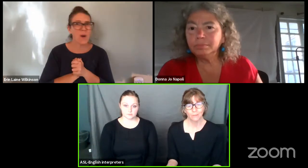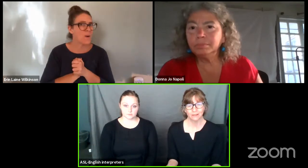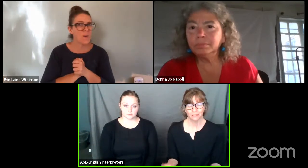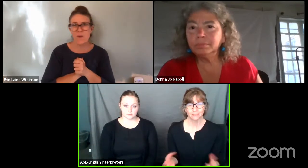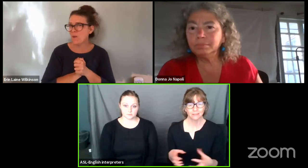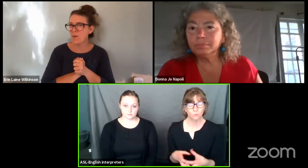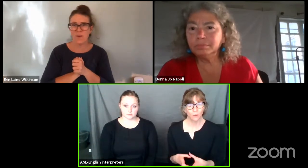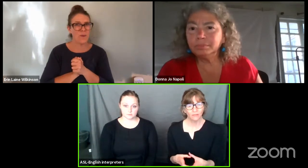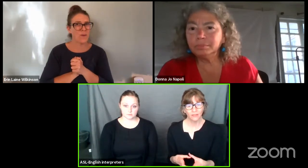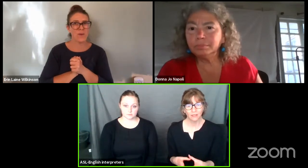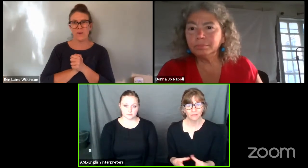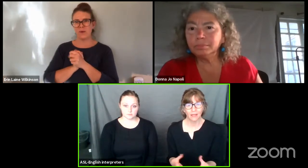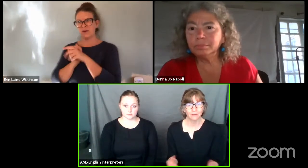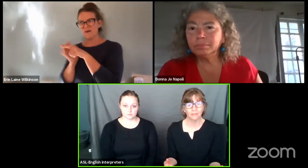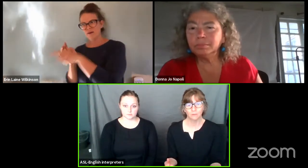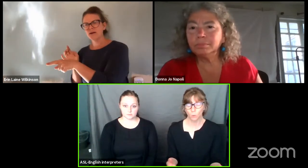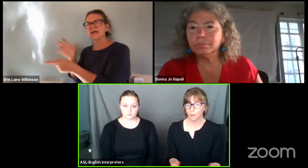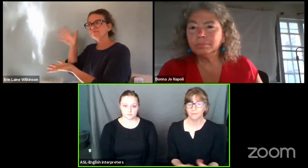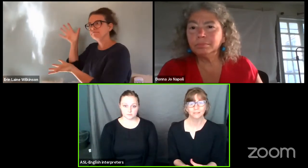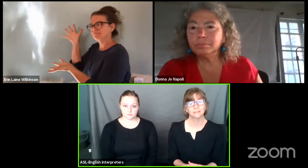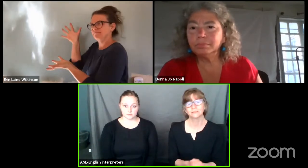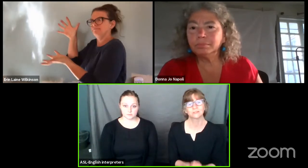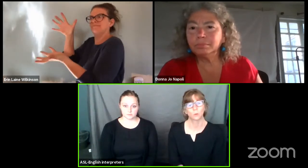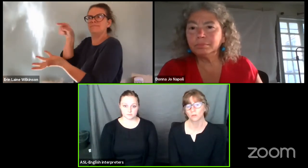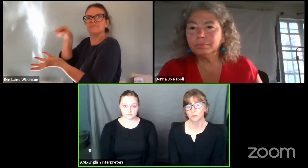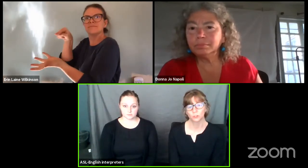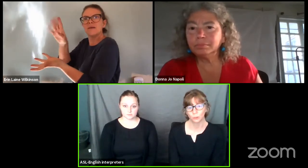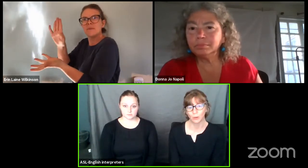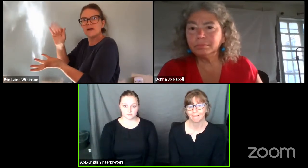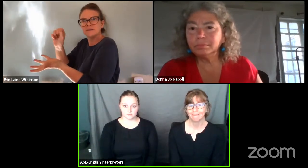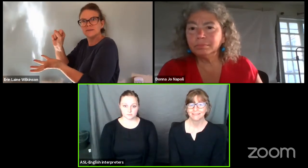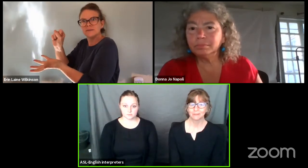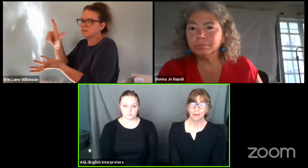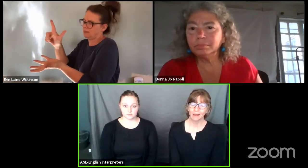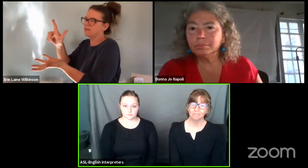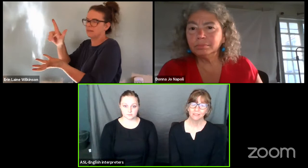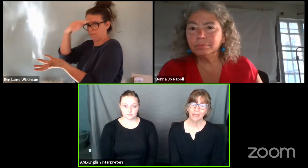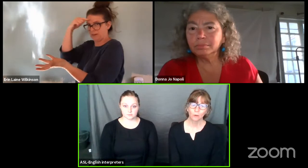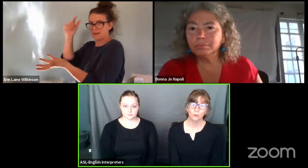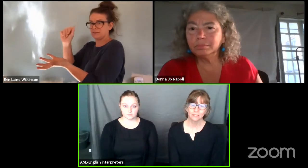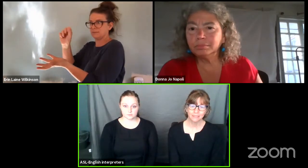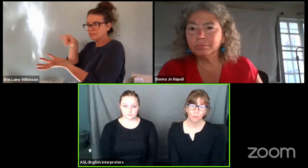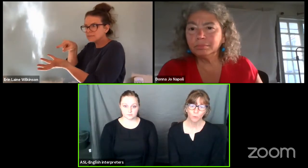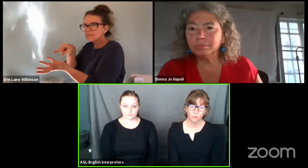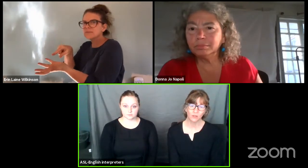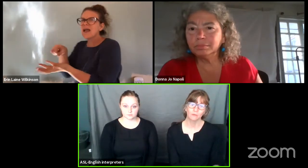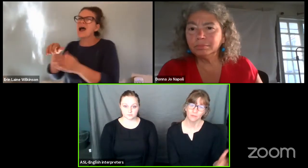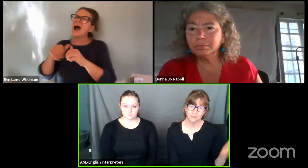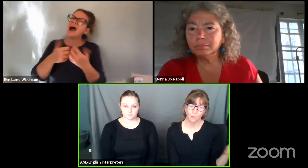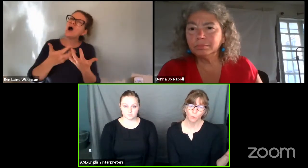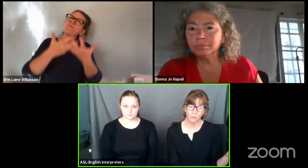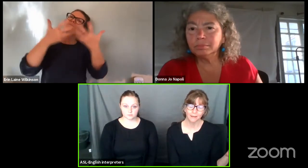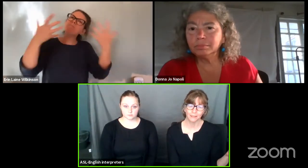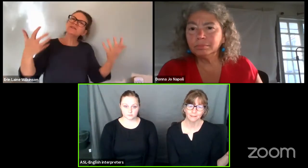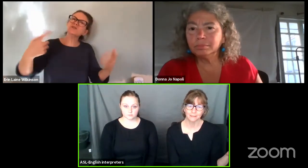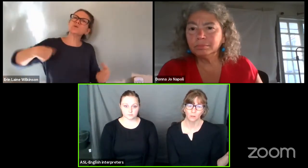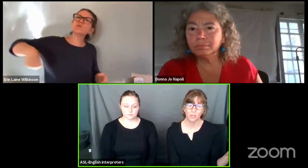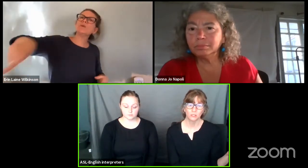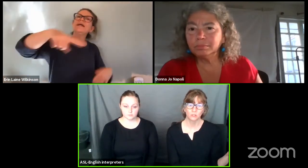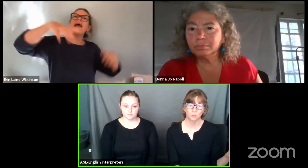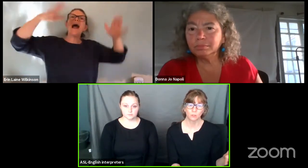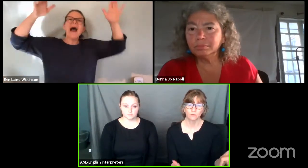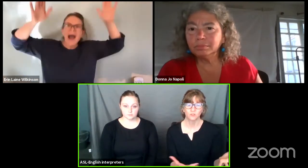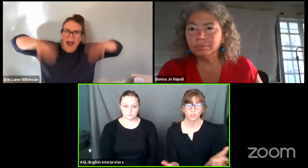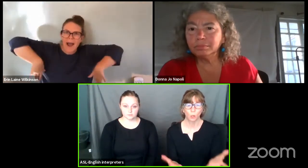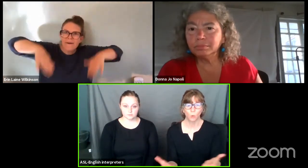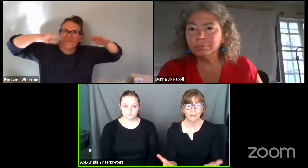is. We think it's this one thing and nothing more, and that's just so not true. So having counter examples, so for example, Black ASL,